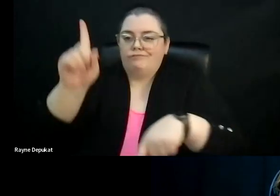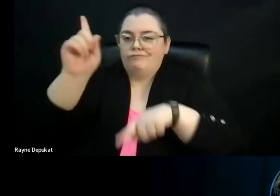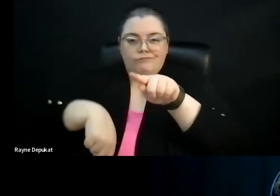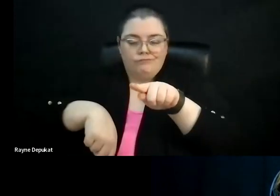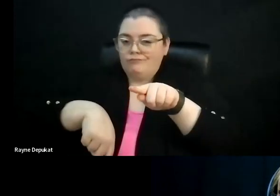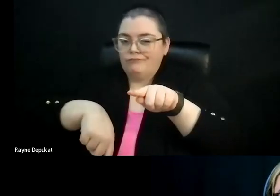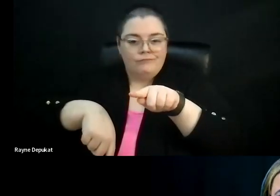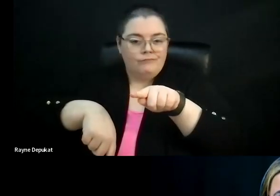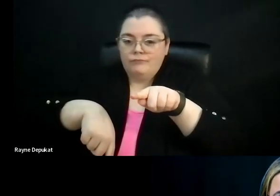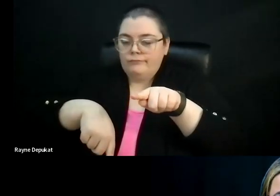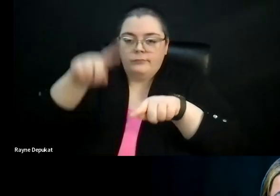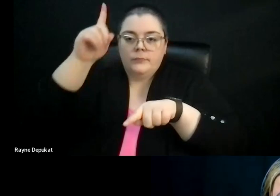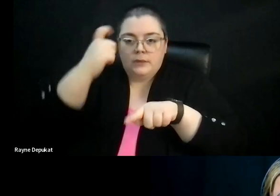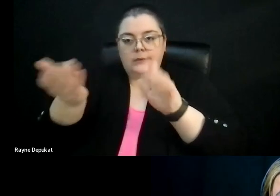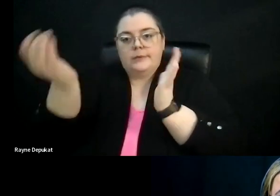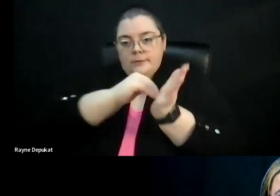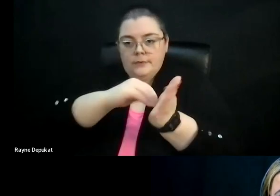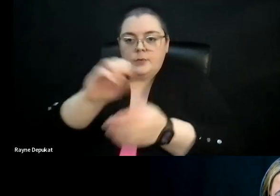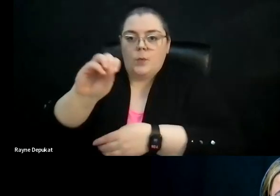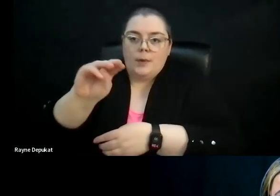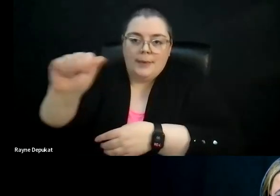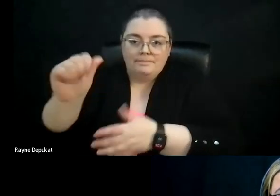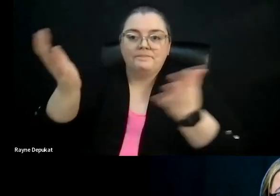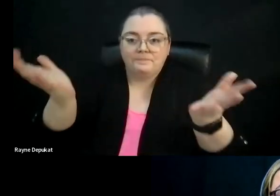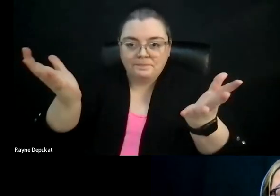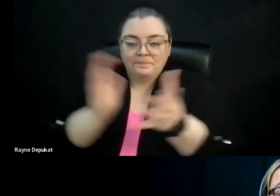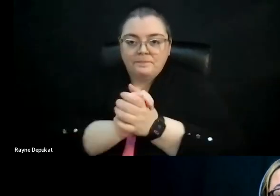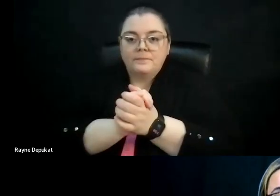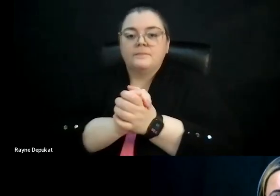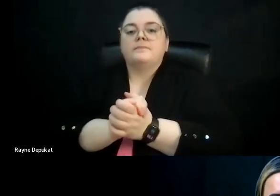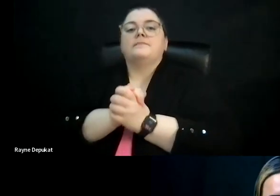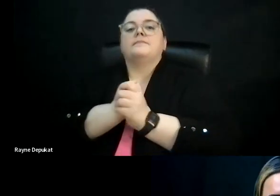I can't share with everyone. I am unable to do so because of the Opens Meeting Act.